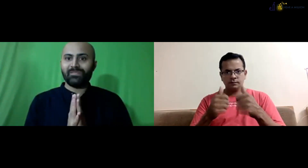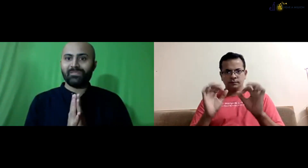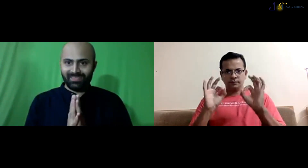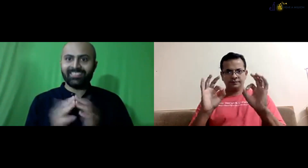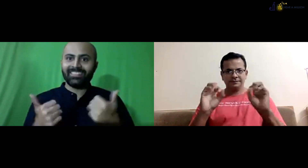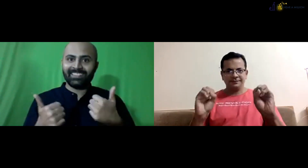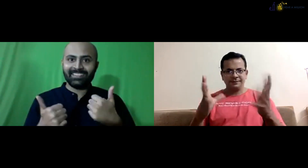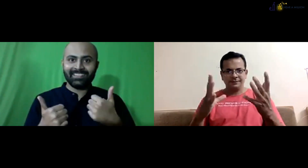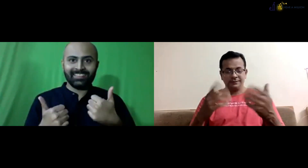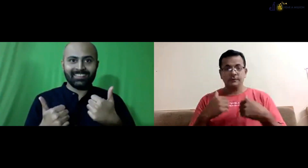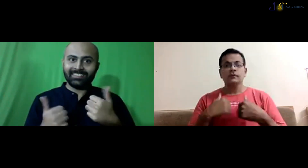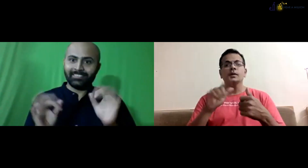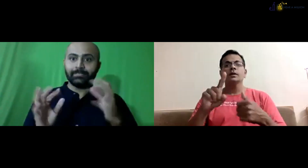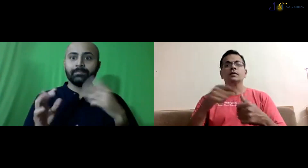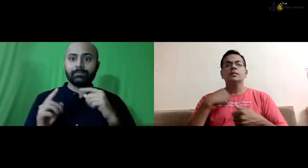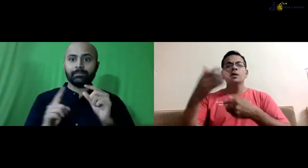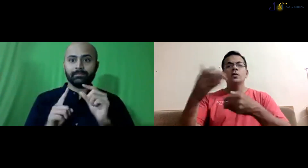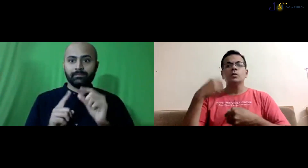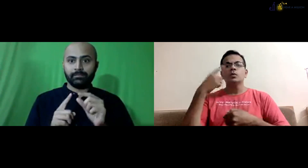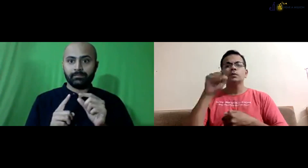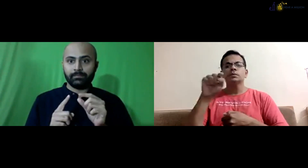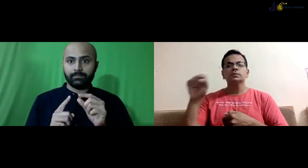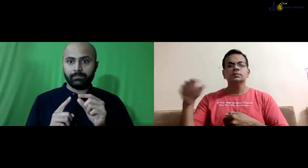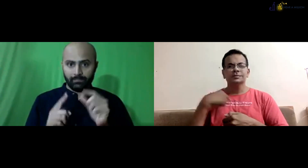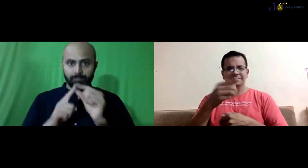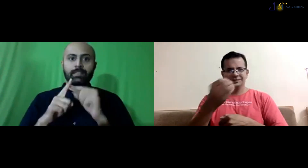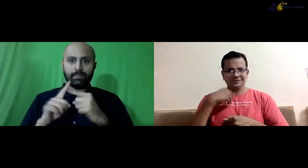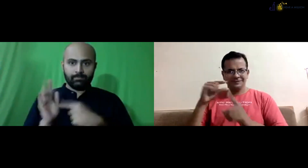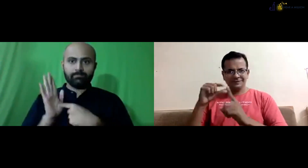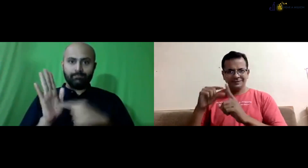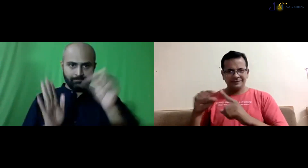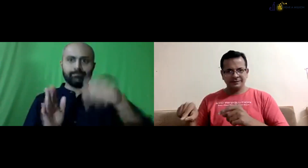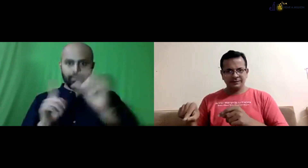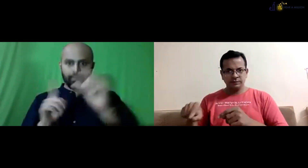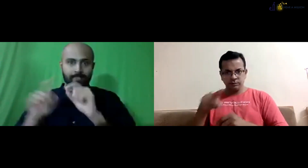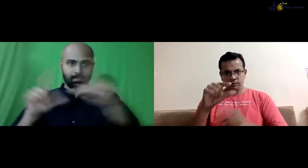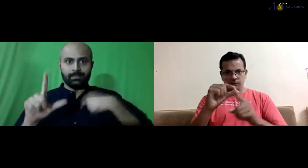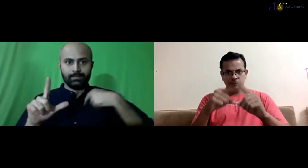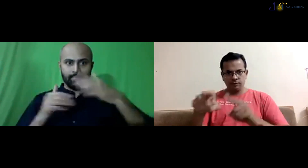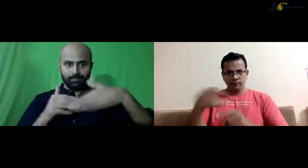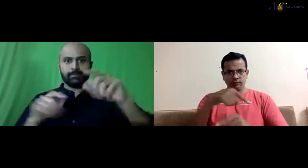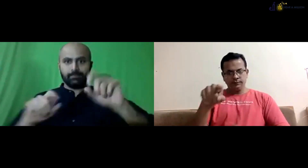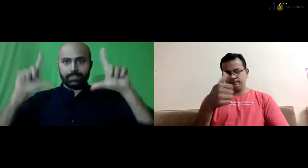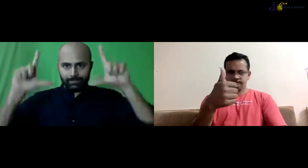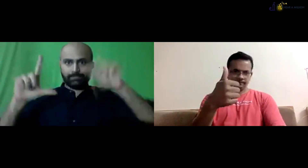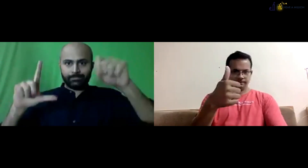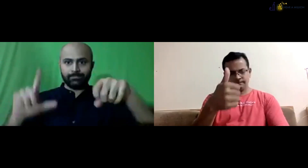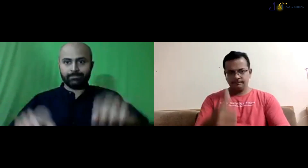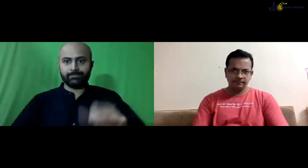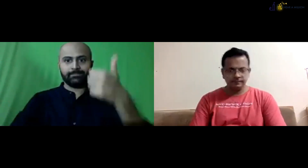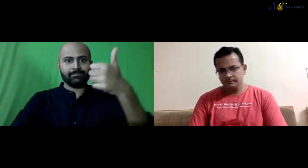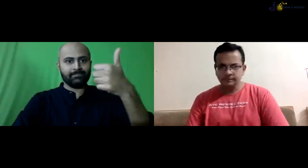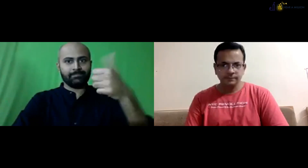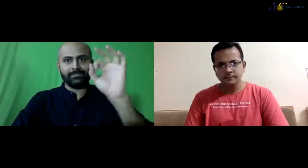Okay. Yes, you can begin now, Mr. Rajesh. So can you inform me that whom I have